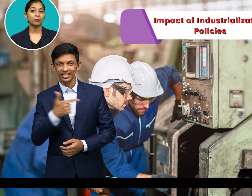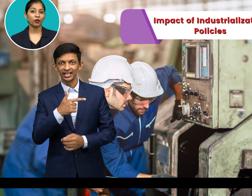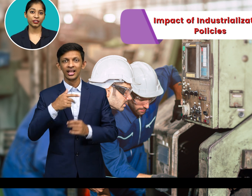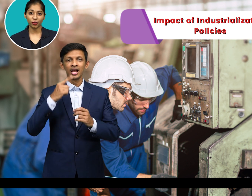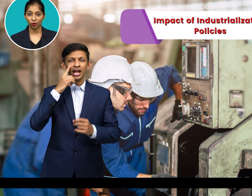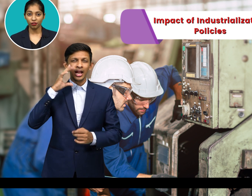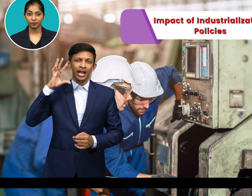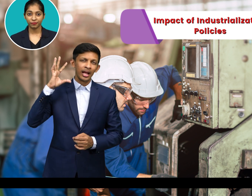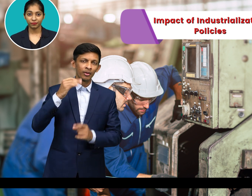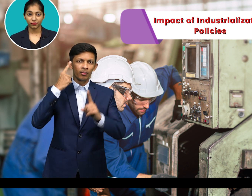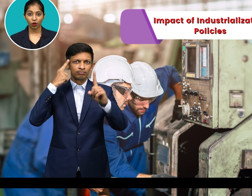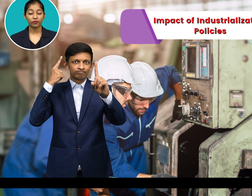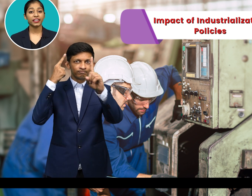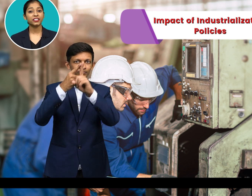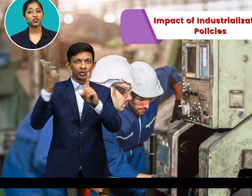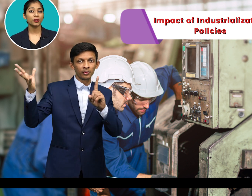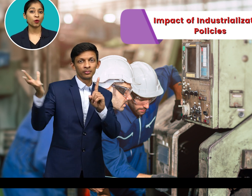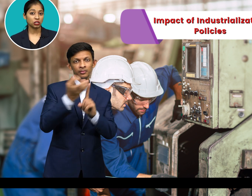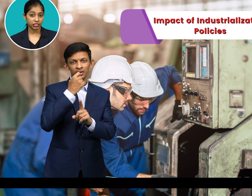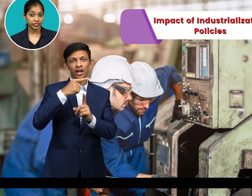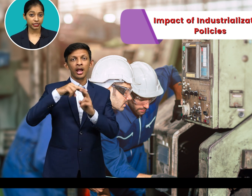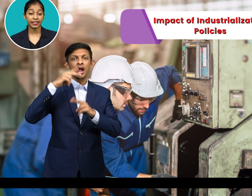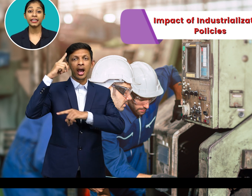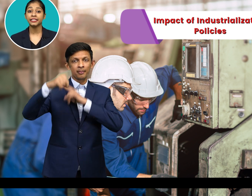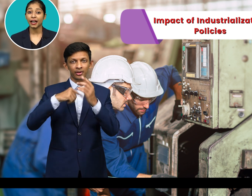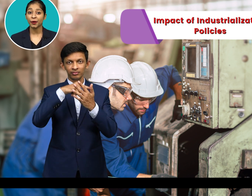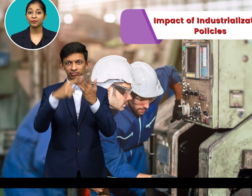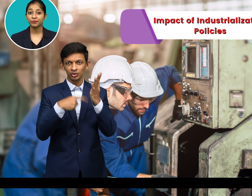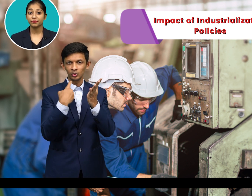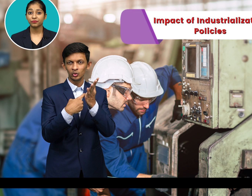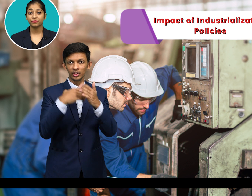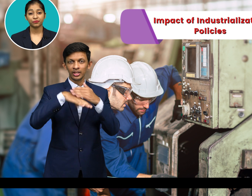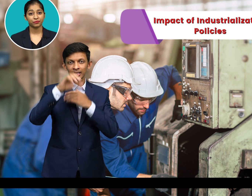Another important goal of industrial policies in India